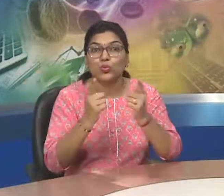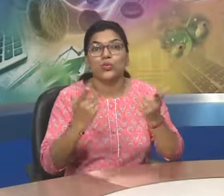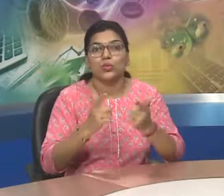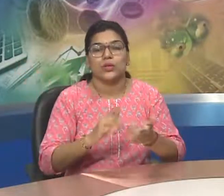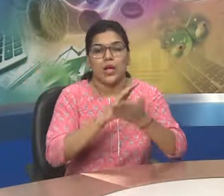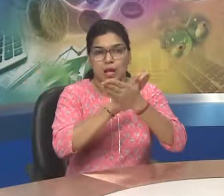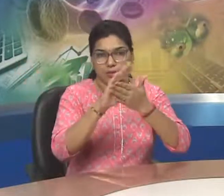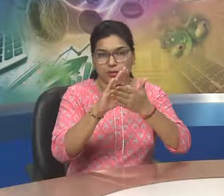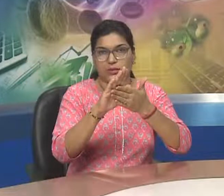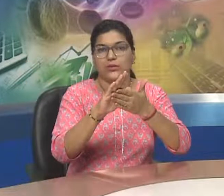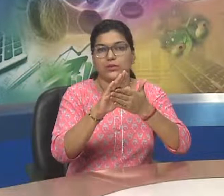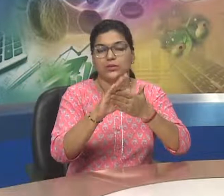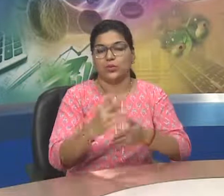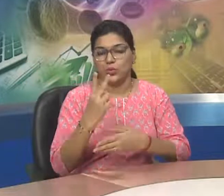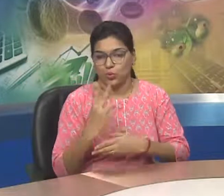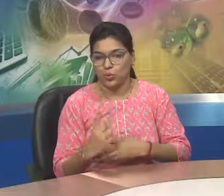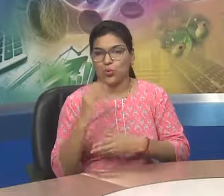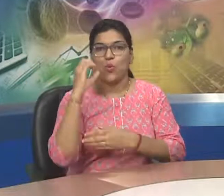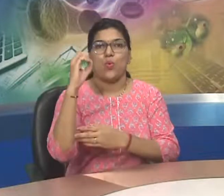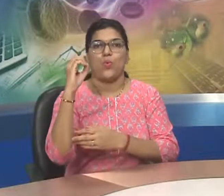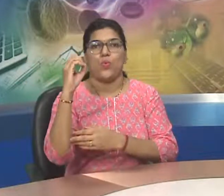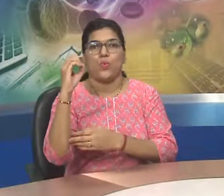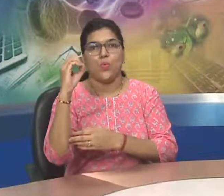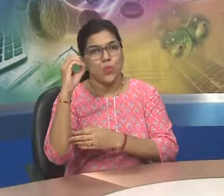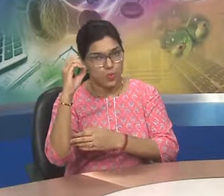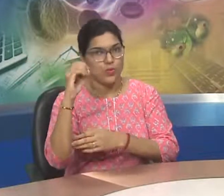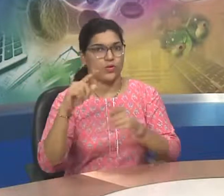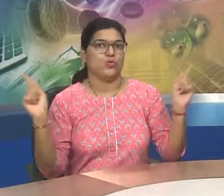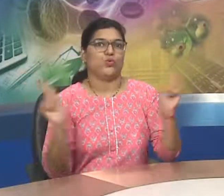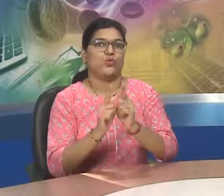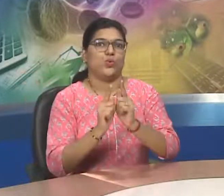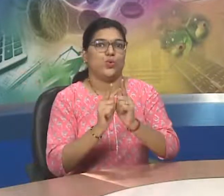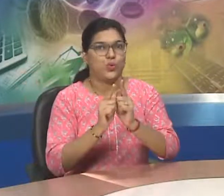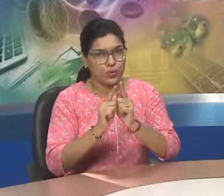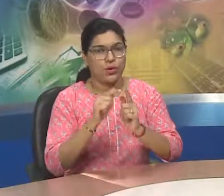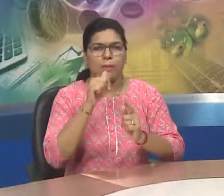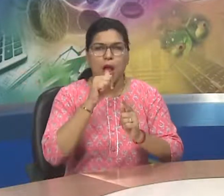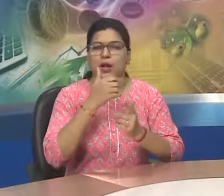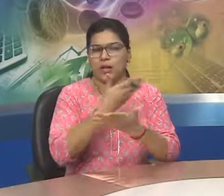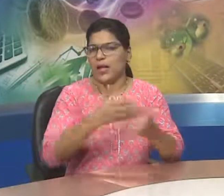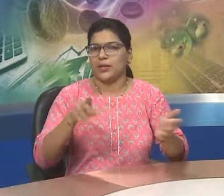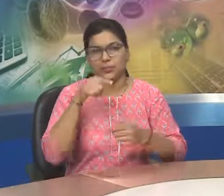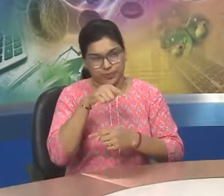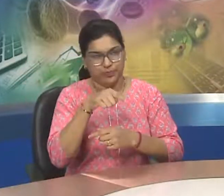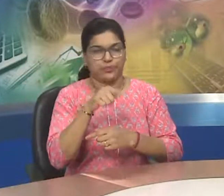The scientific name of water is H2O.